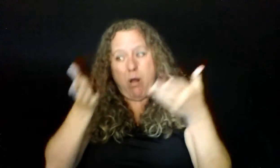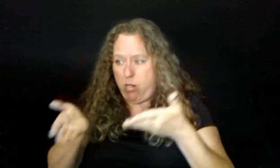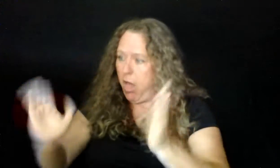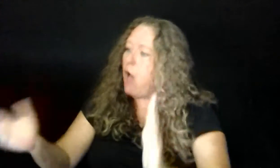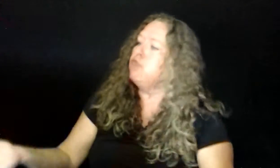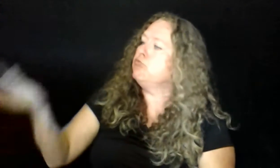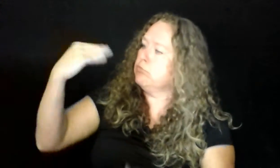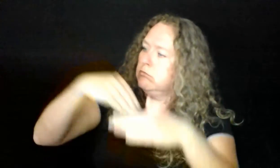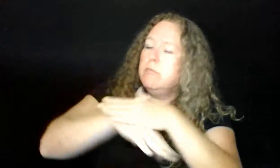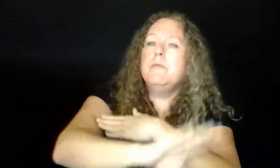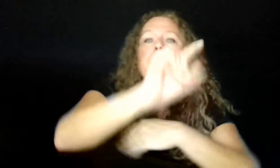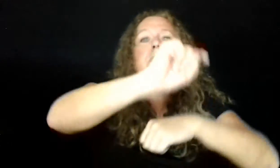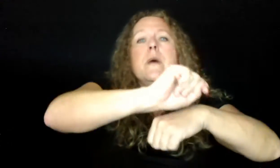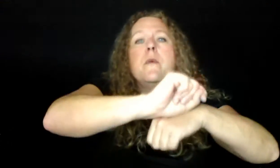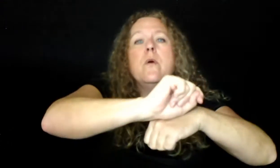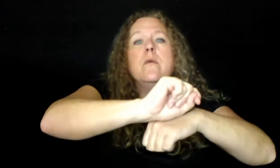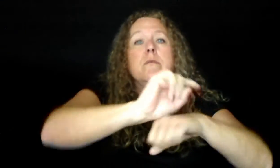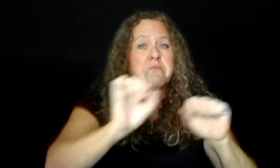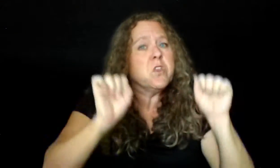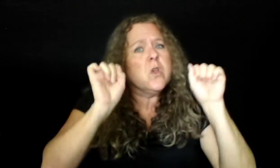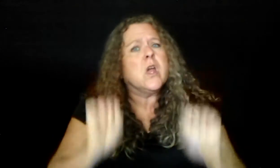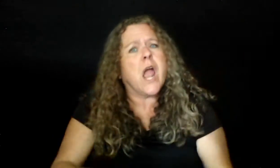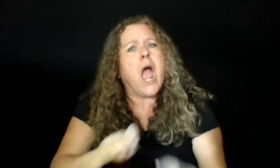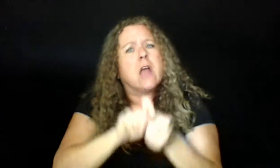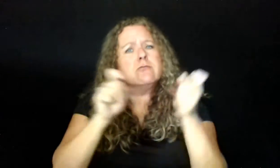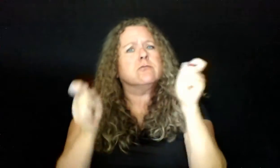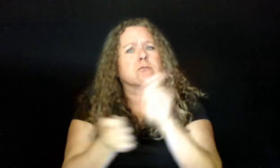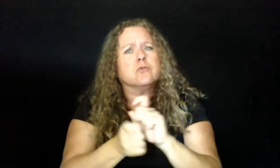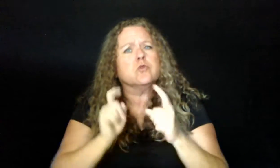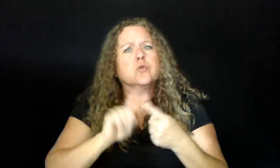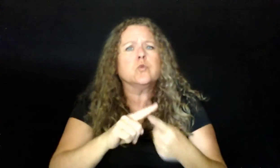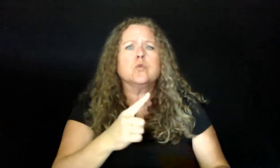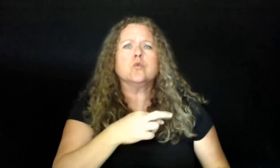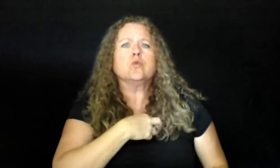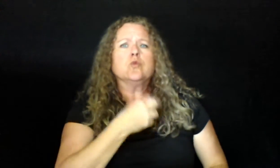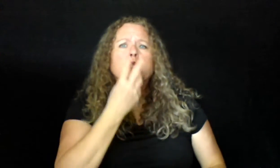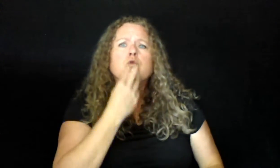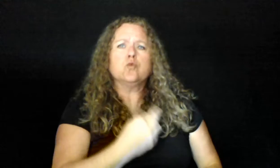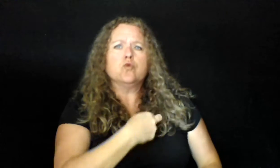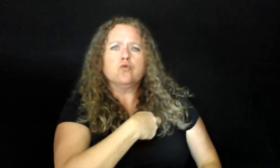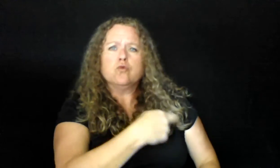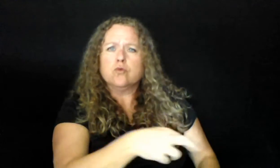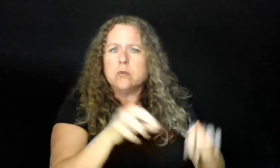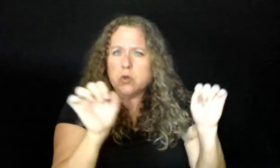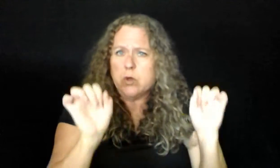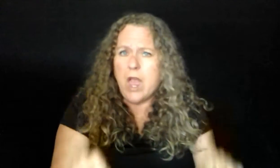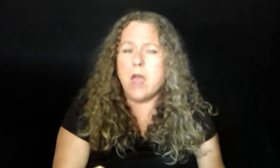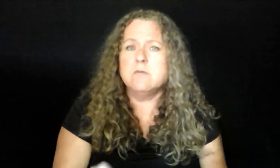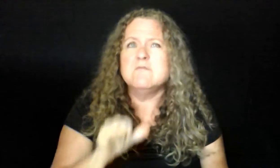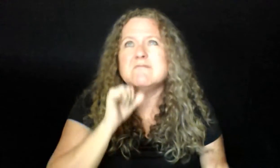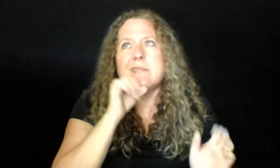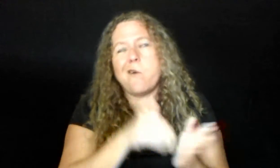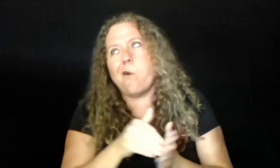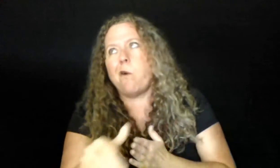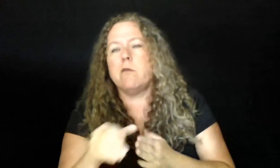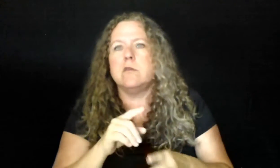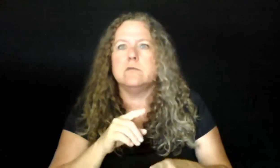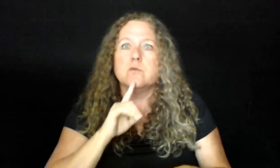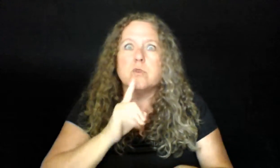convert to Judaism. It didn't happen very often, and it was pretty difficult to do. Judaism is not a faith that evangelizes. Judaism